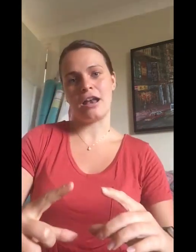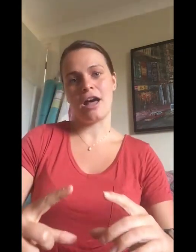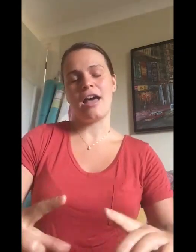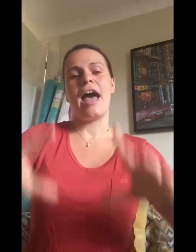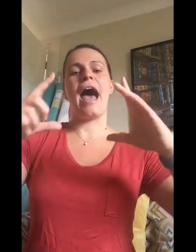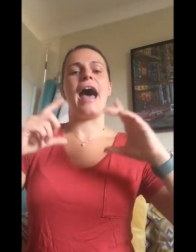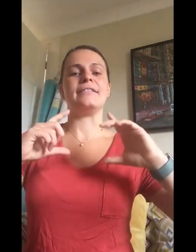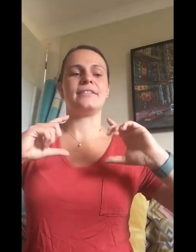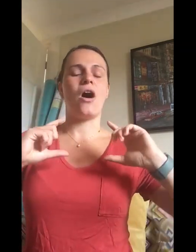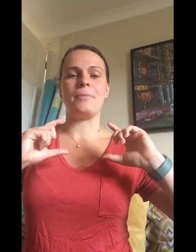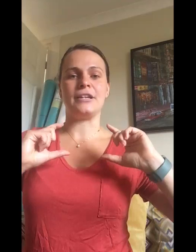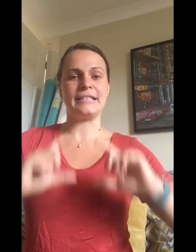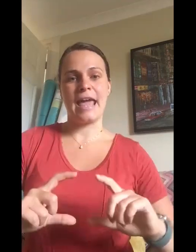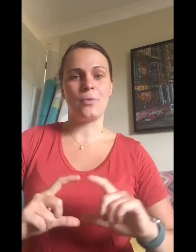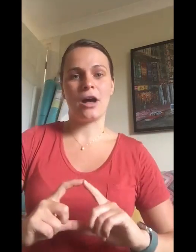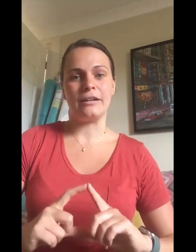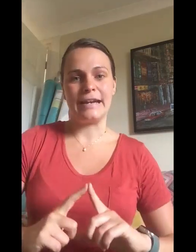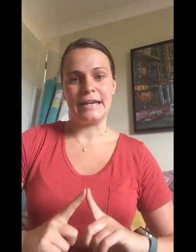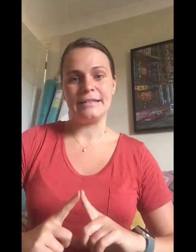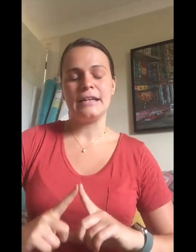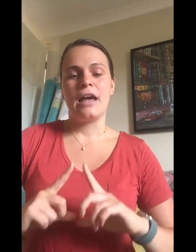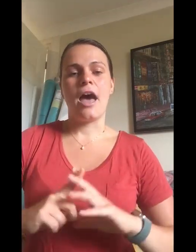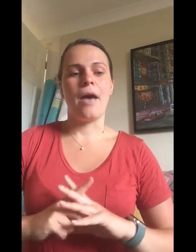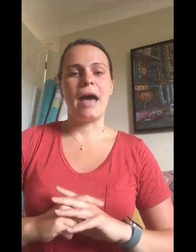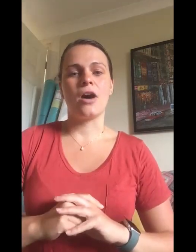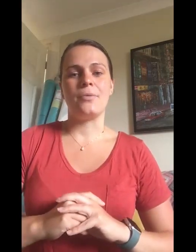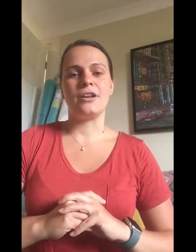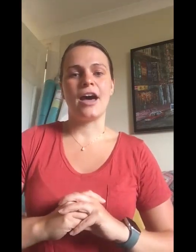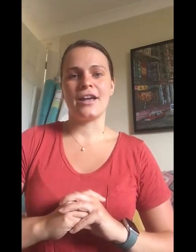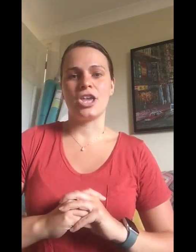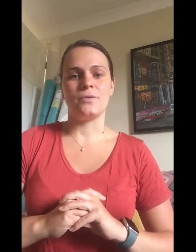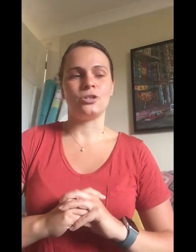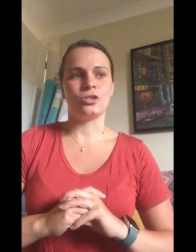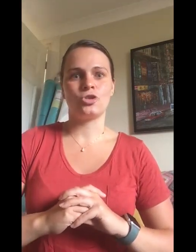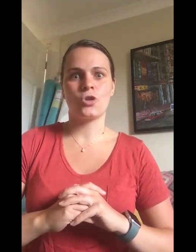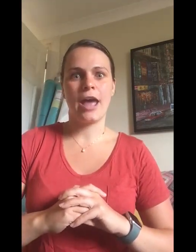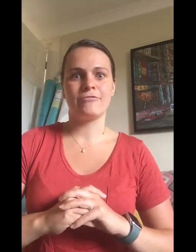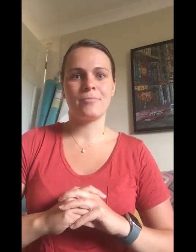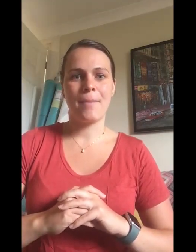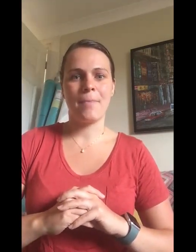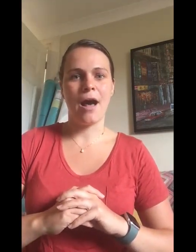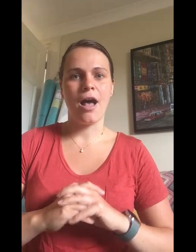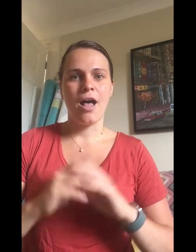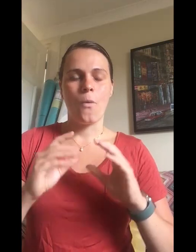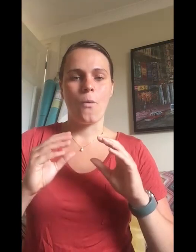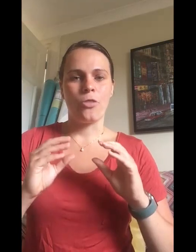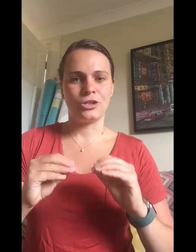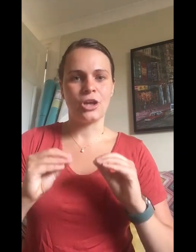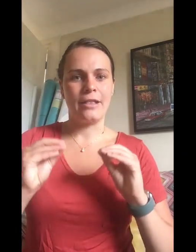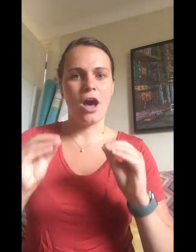colour and I'm going to say what colour it is, and I would like you to just try and remember the sign that I have